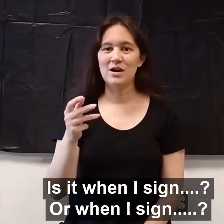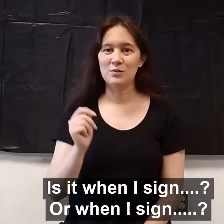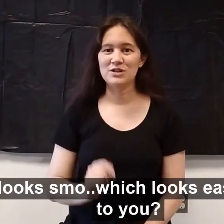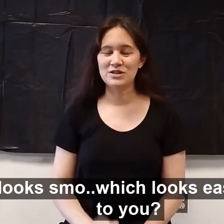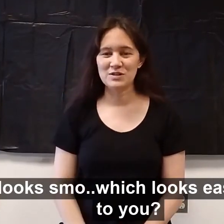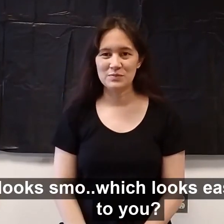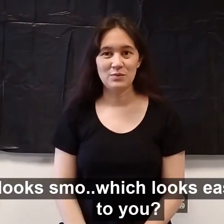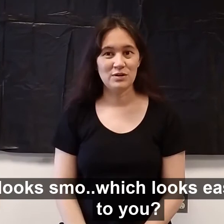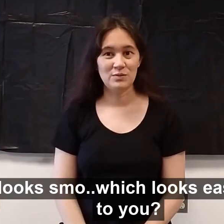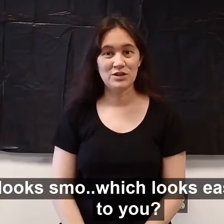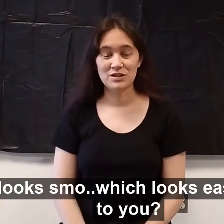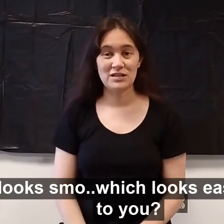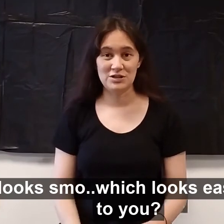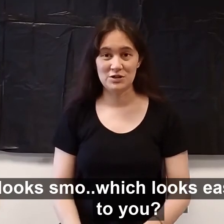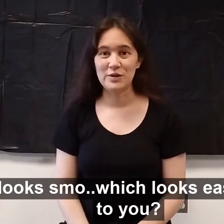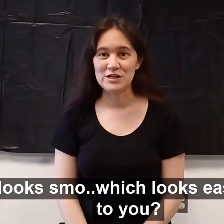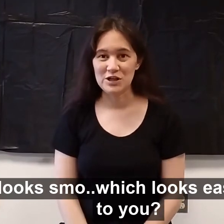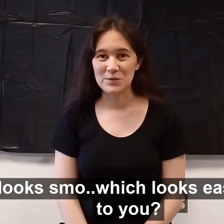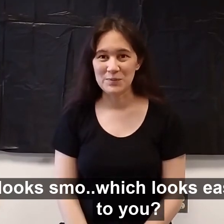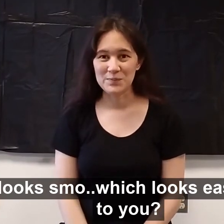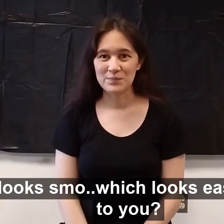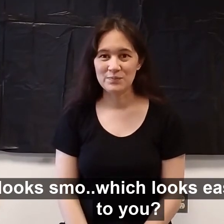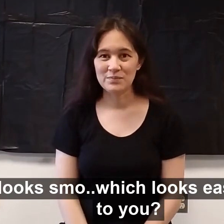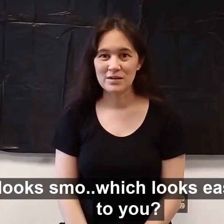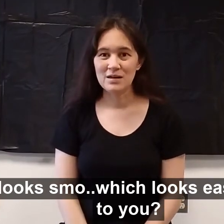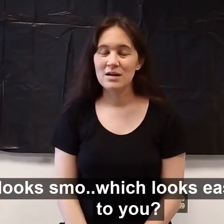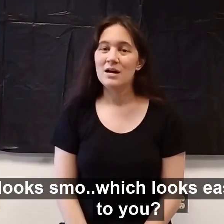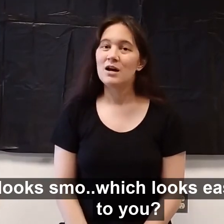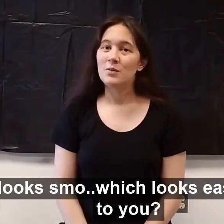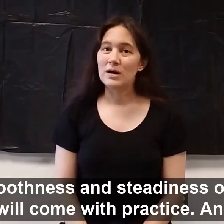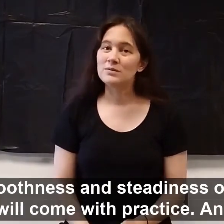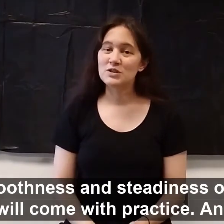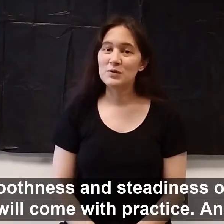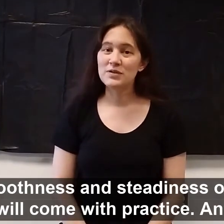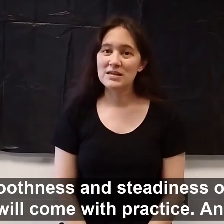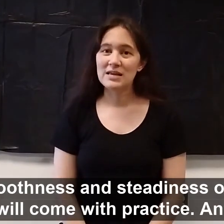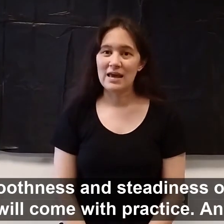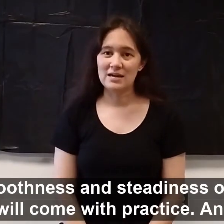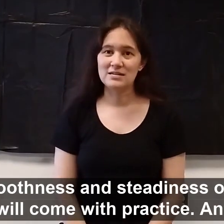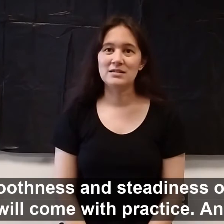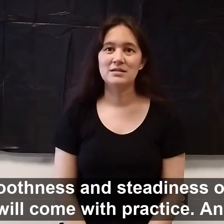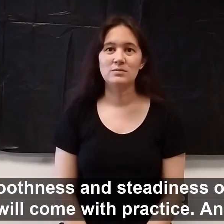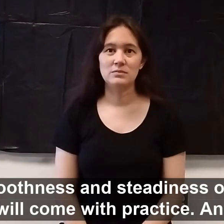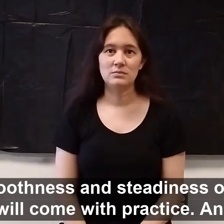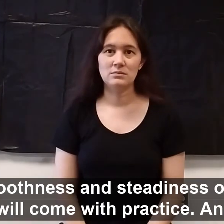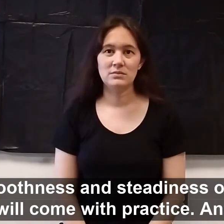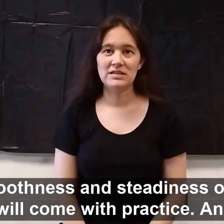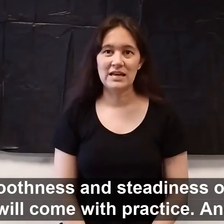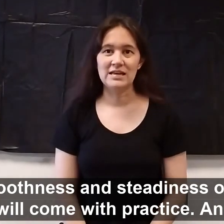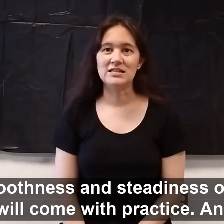which looked easier to read to you? Well, smoothness and steadiness of your